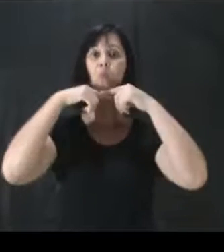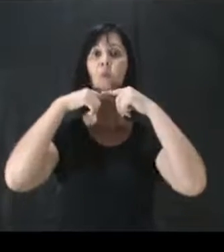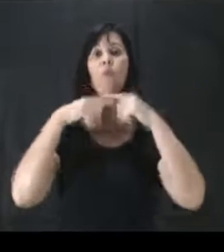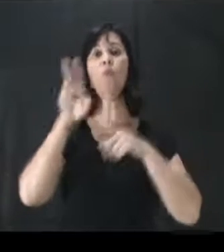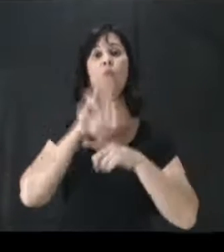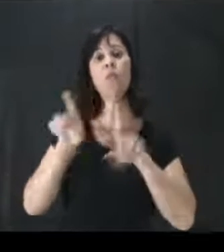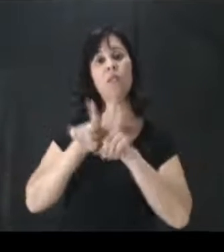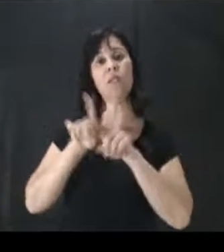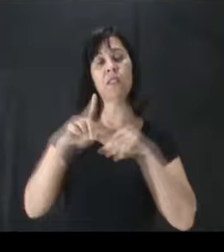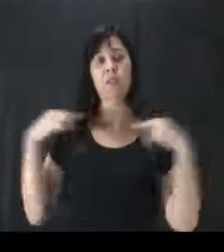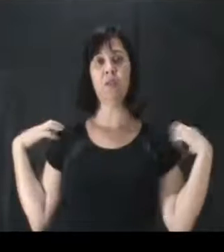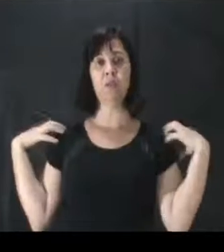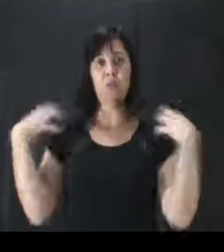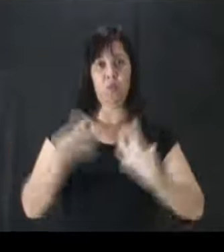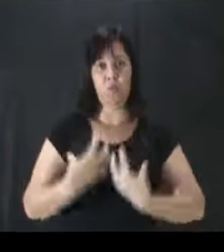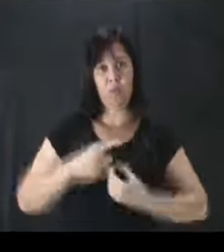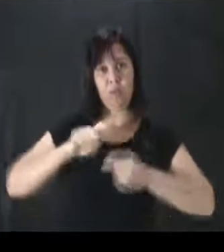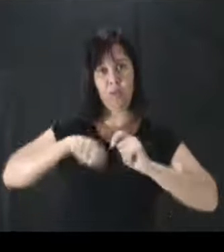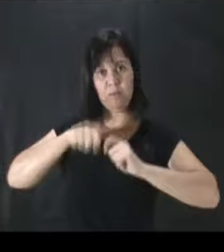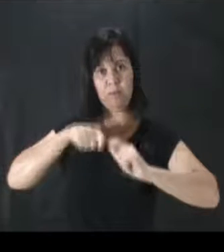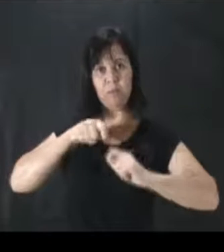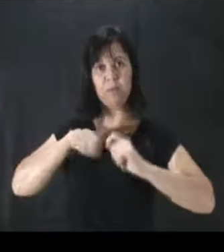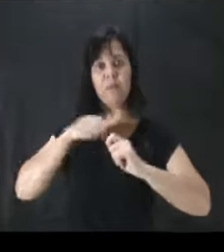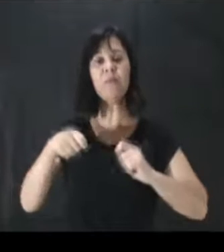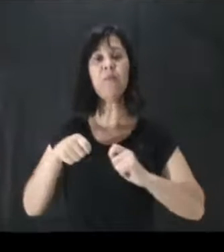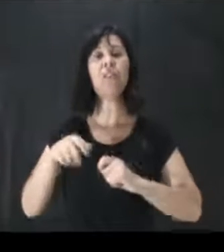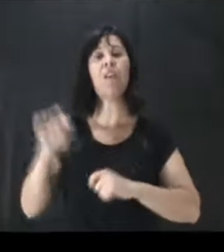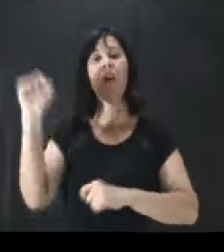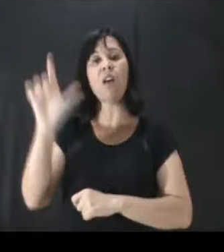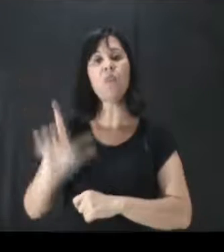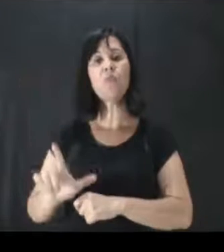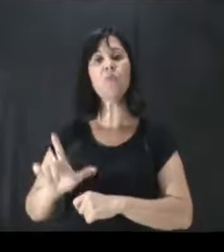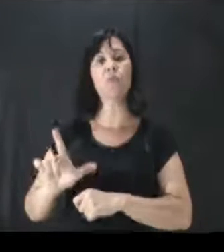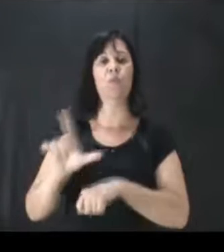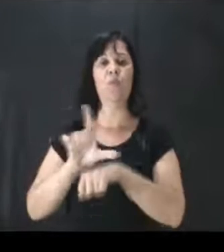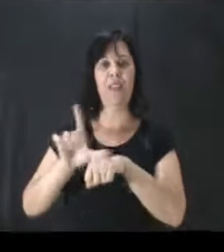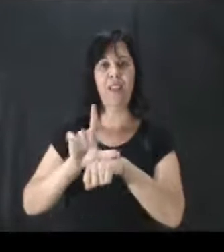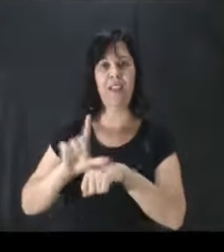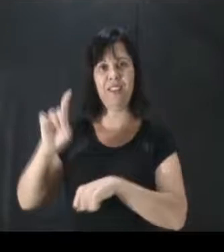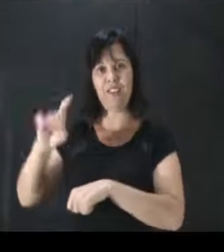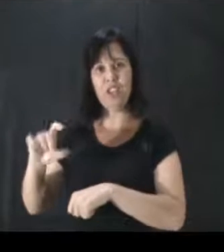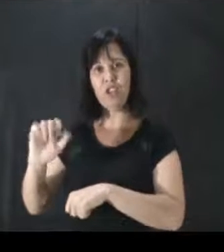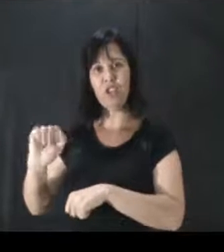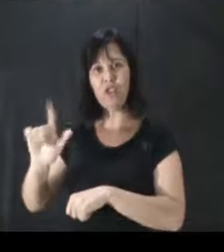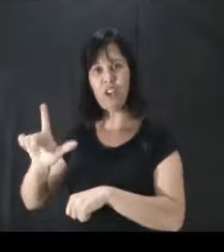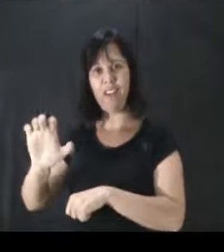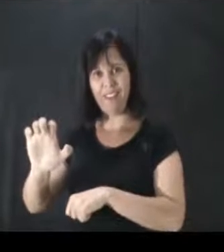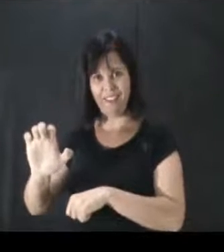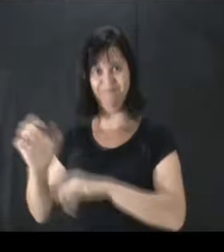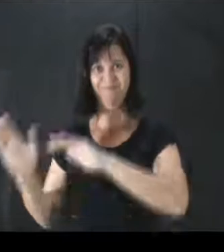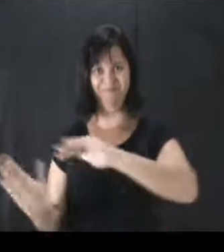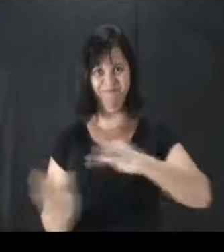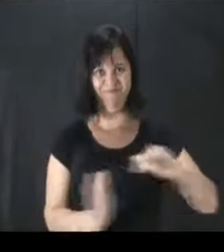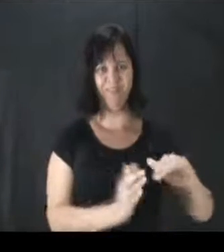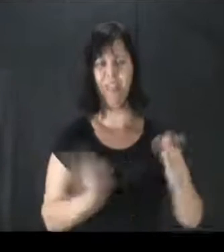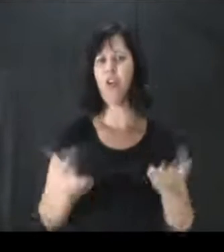blouse and a blue lilac crochet shawl. Okay. Now, let's